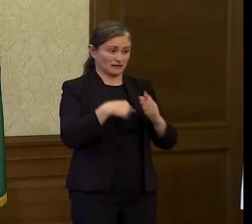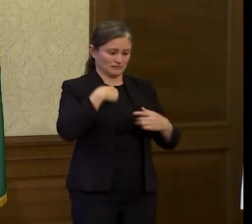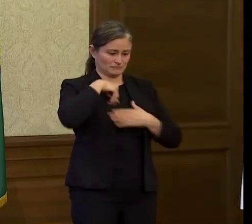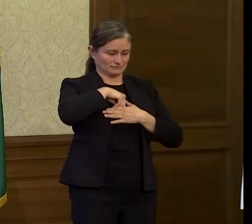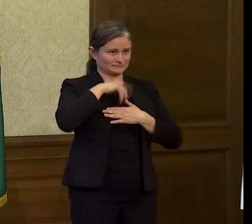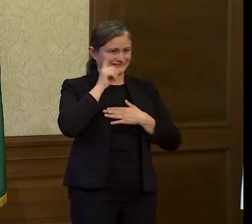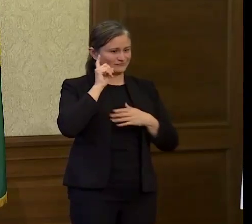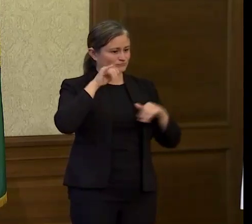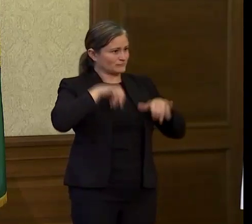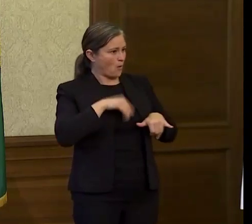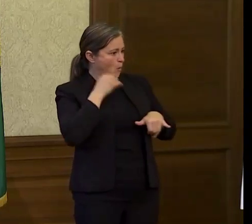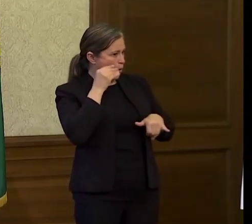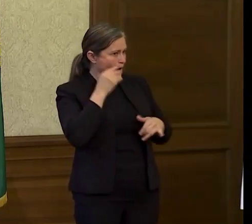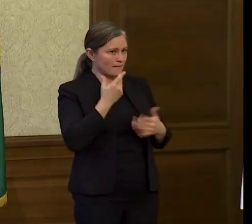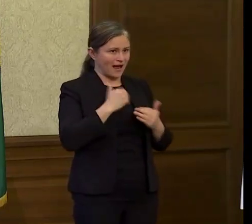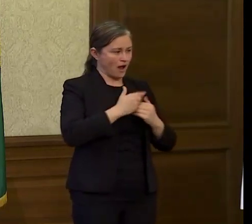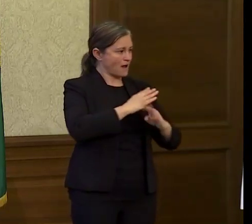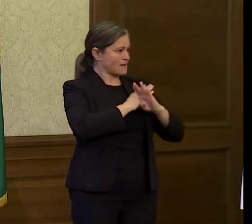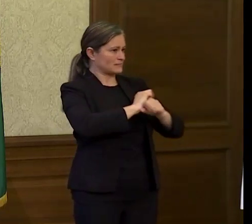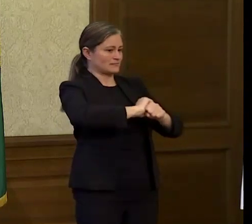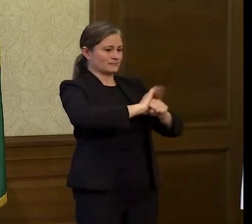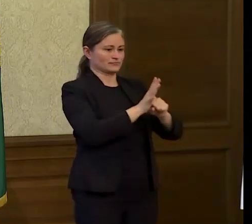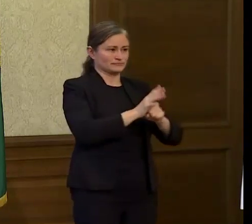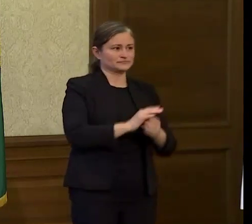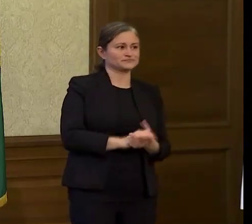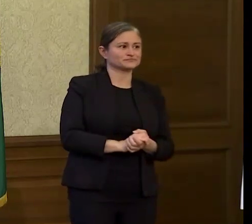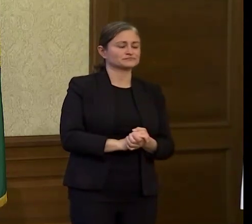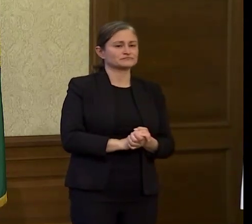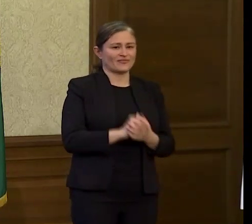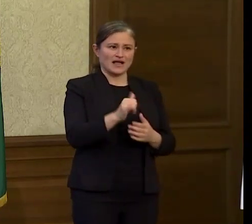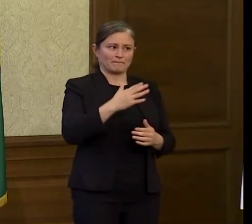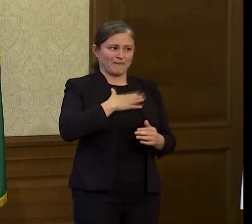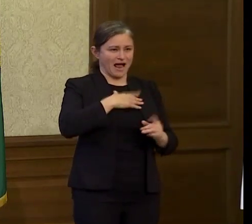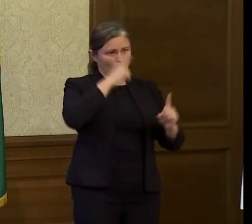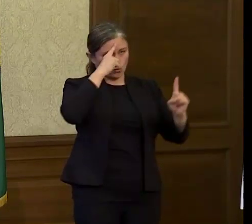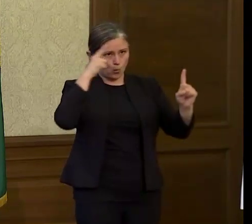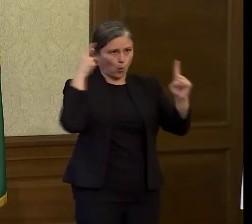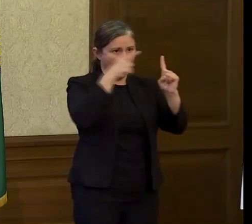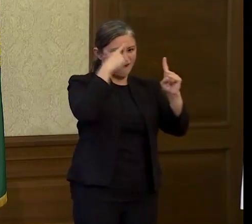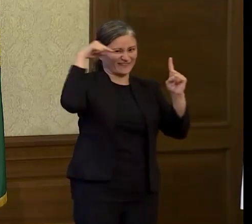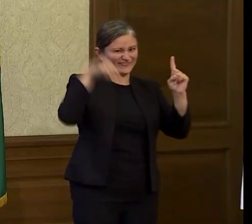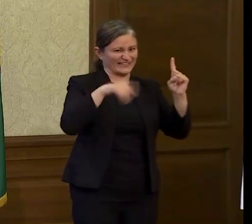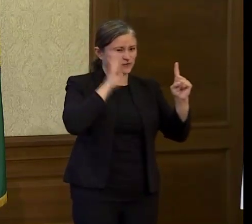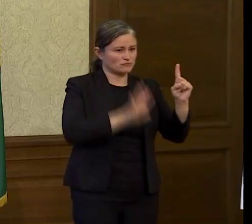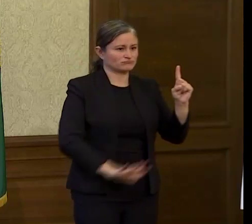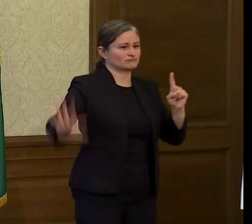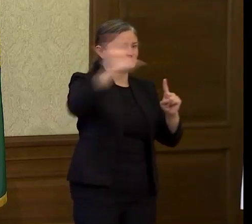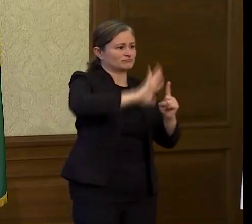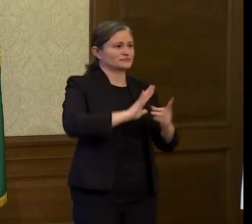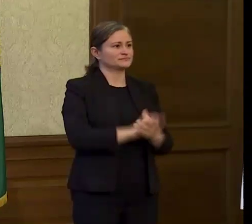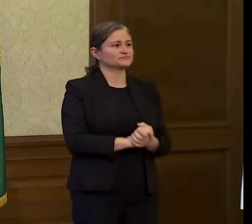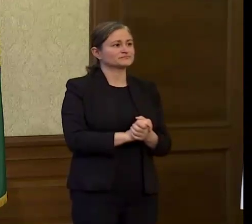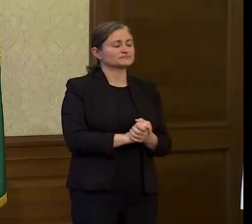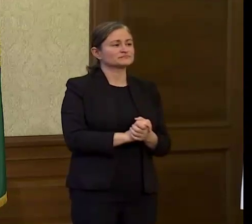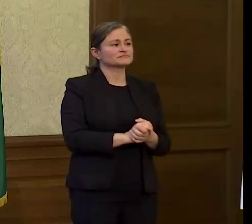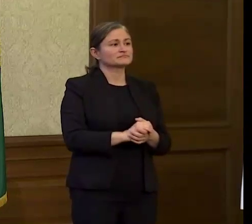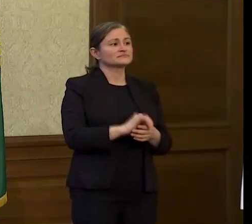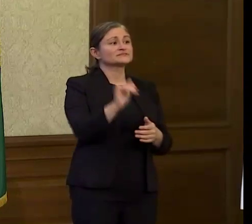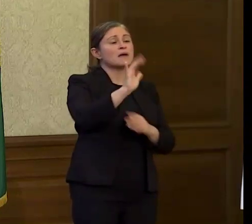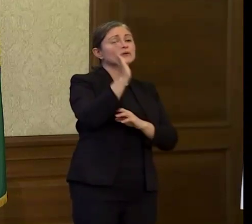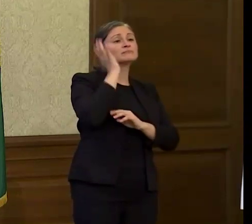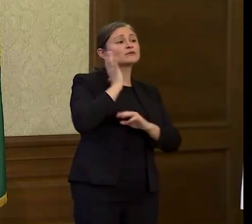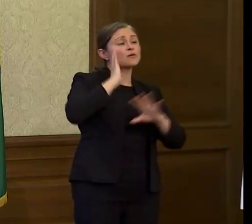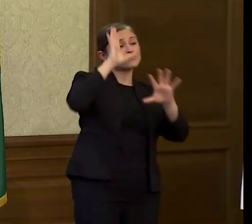is the only goal of this Stay Home, Stay Healthy initiative. As Franklin Delano Roosevelt said in